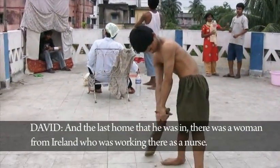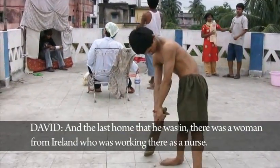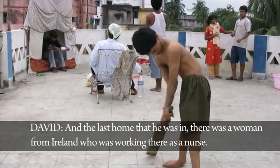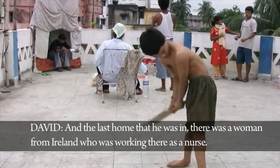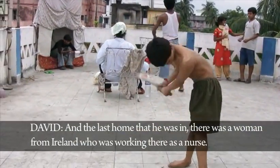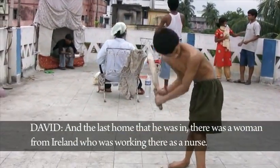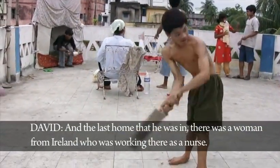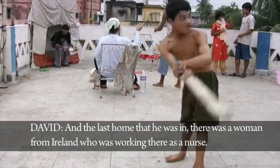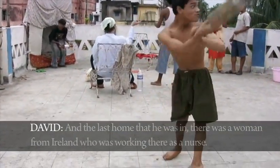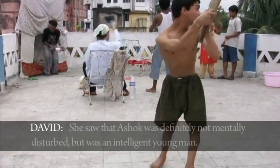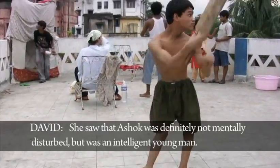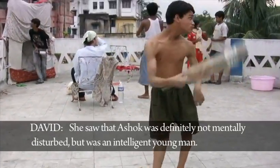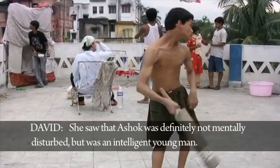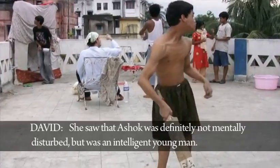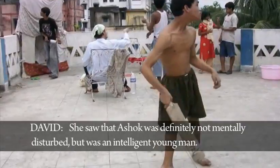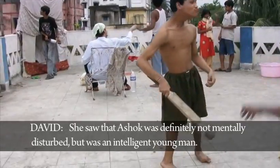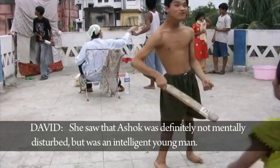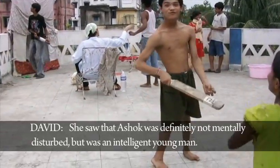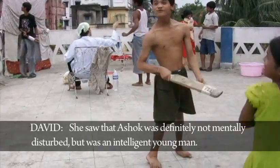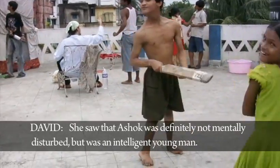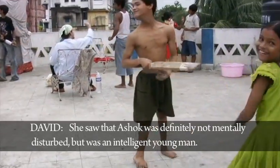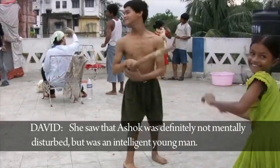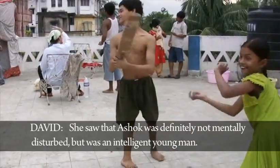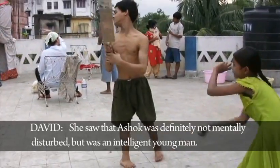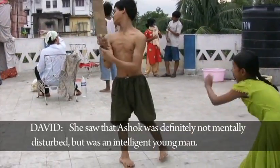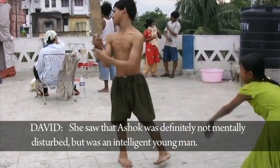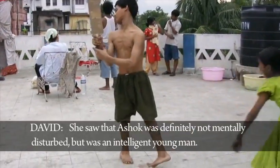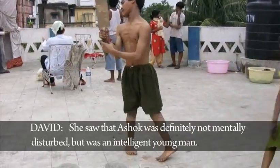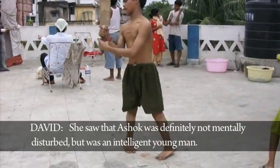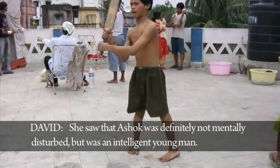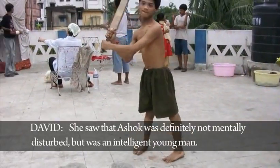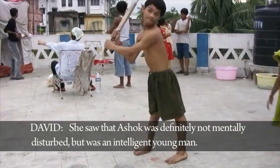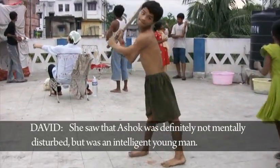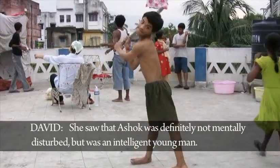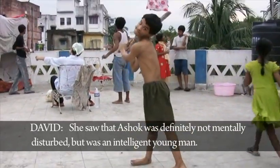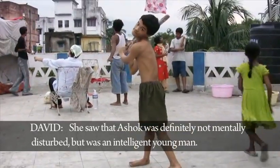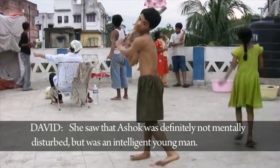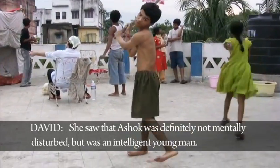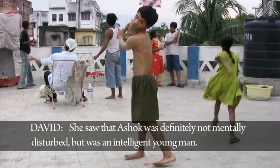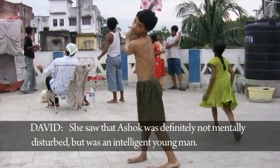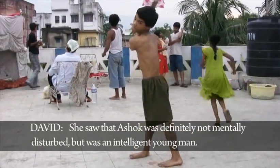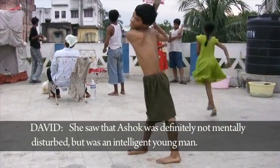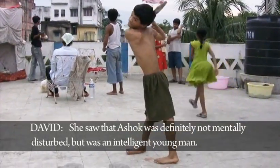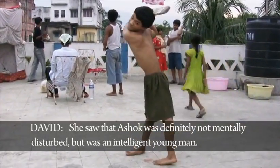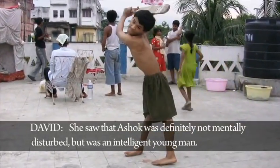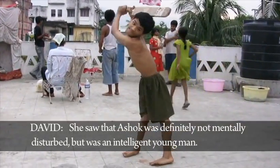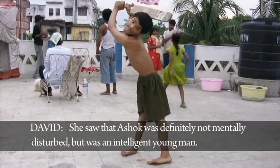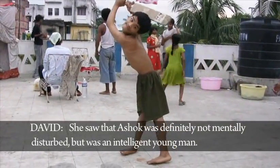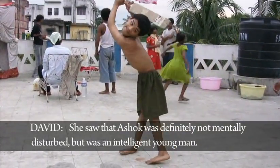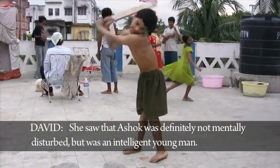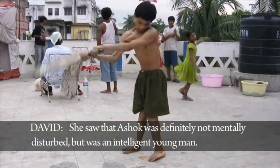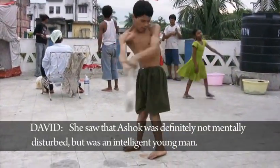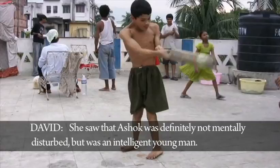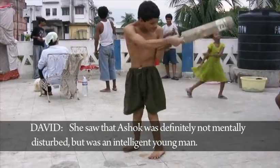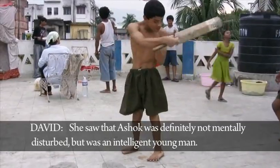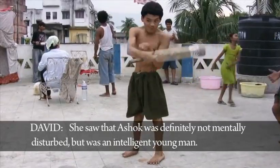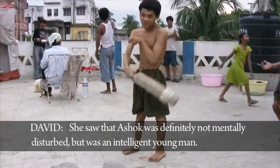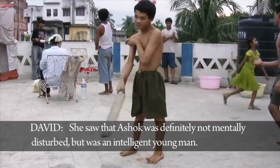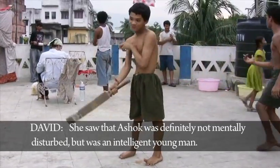nurse, and she spotted that Ashok was definitely not mentally disturbed, that he was a really intelligent